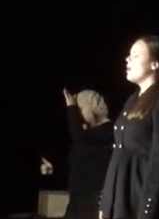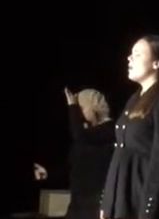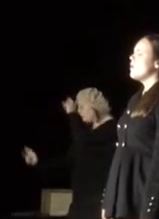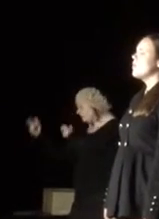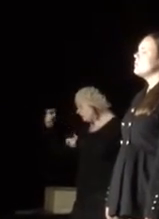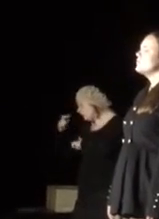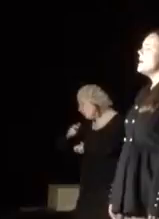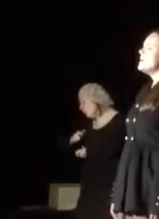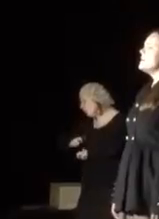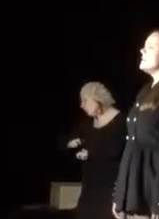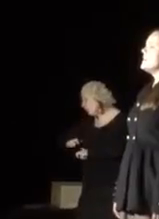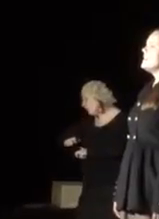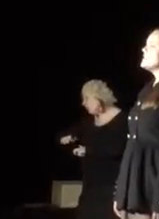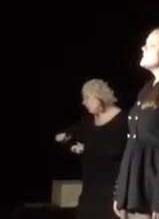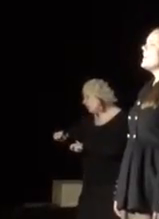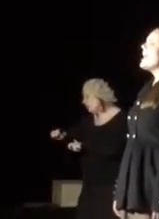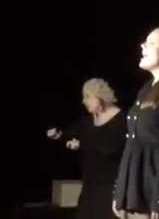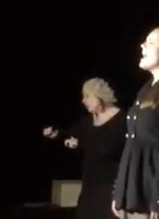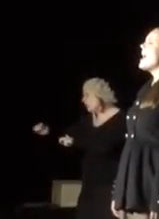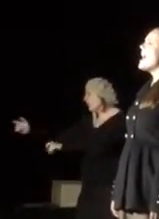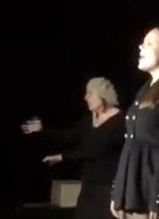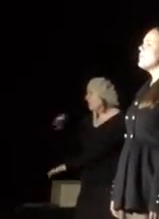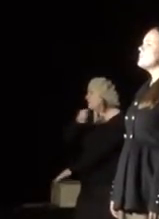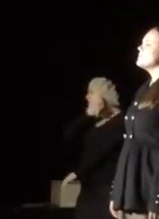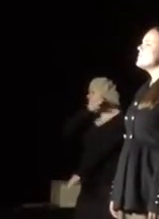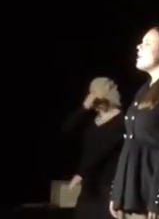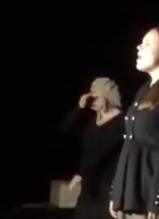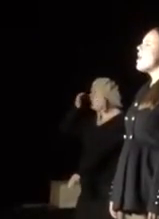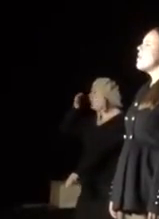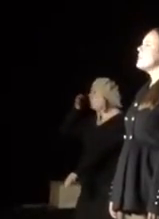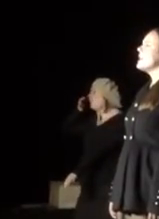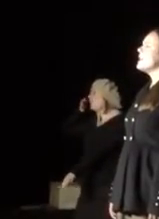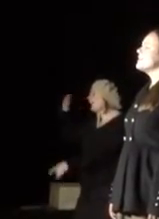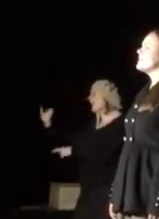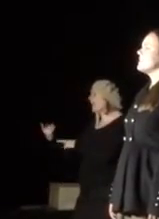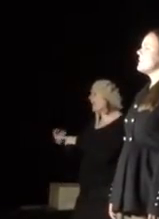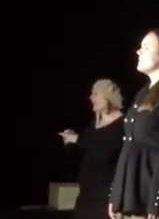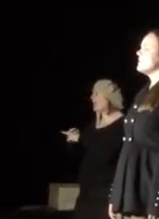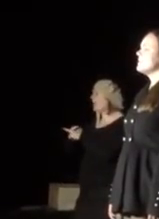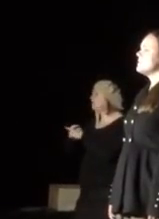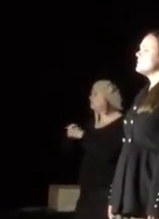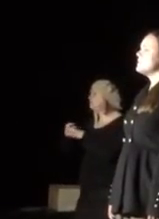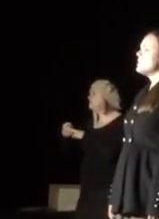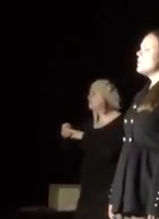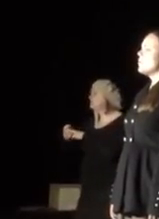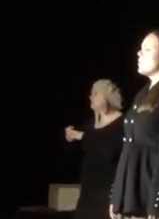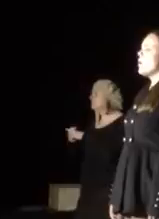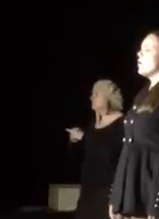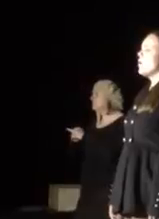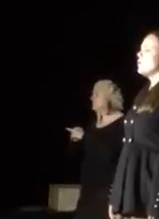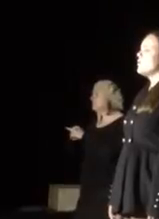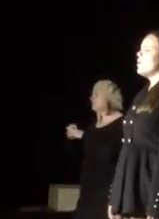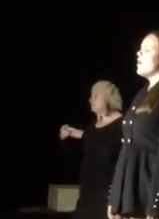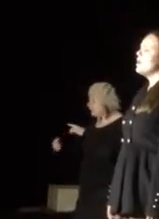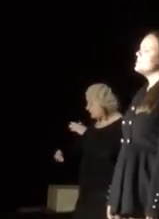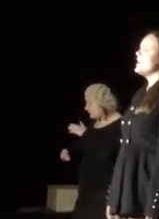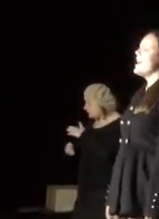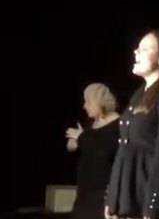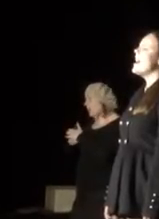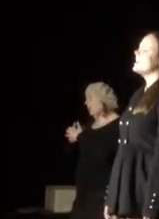alone These flowers of England Grow